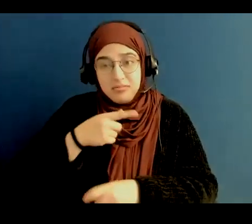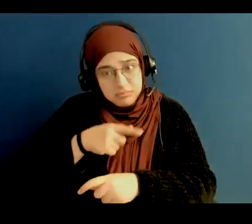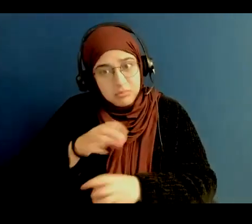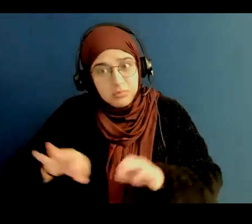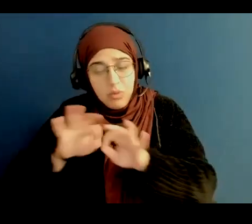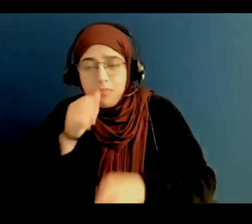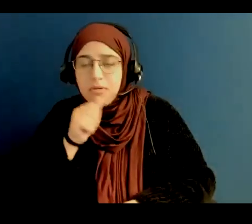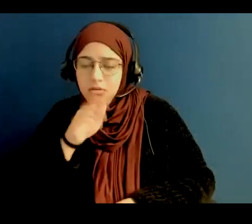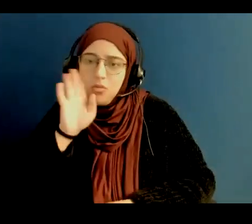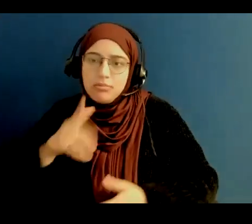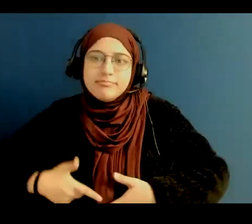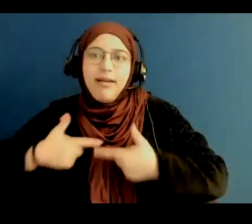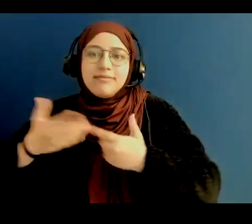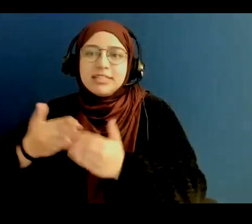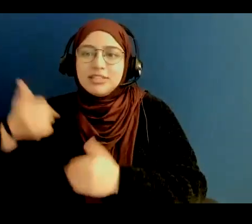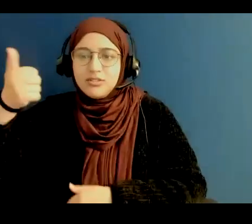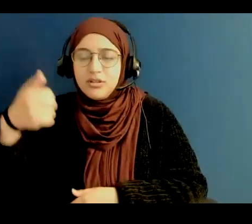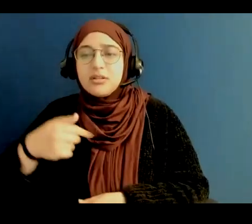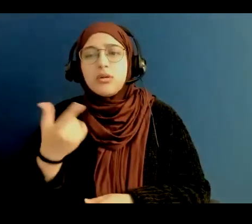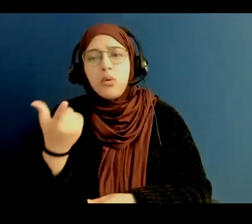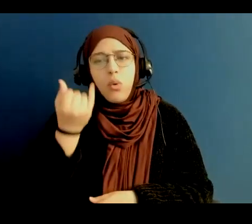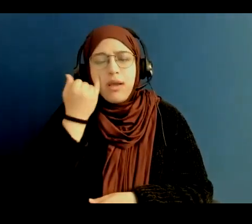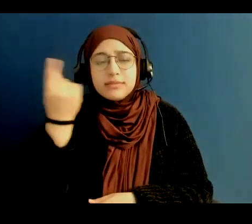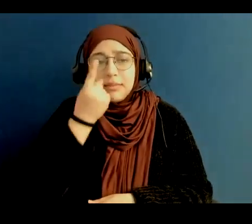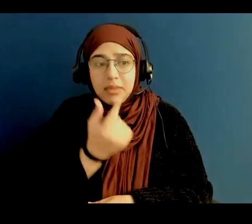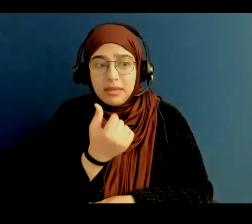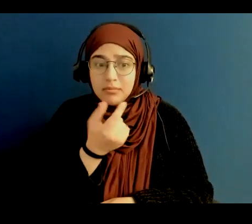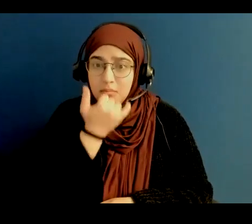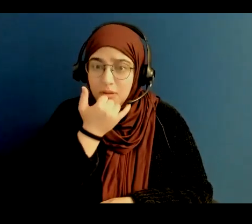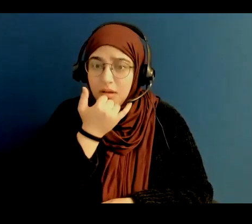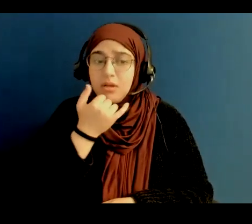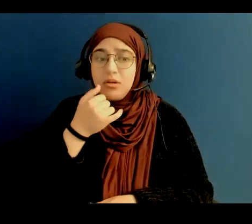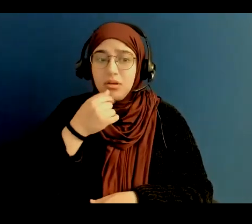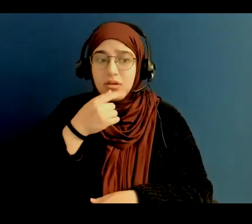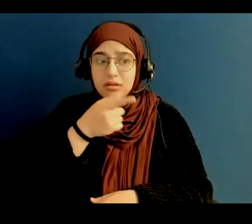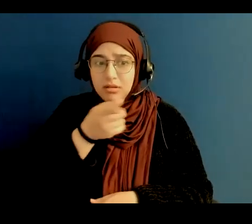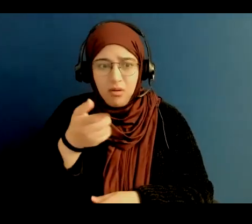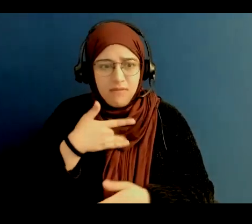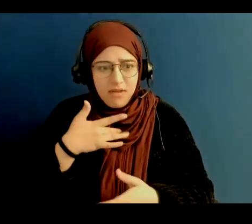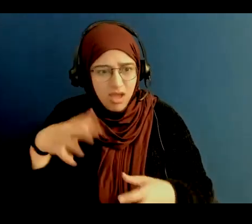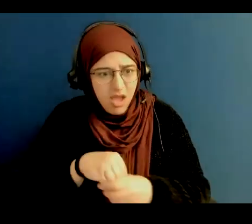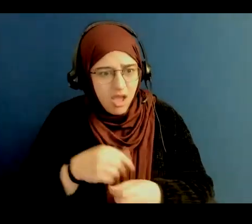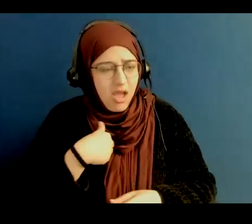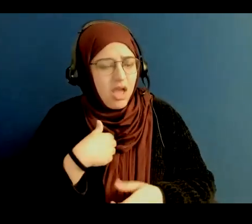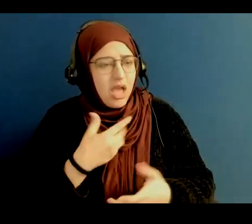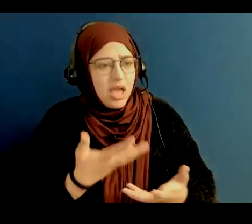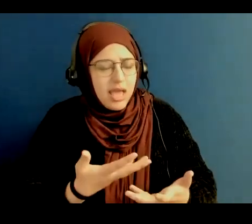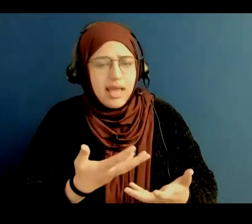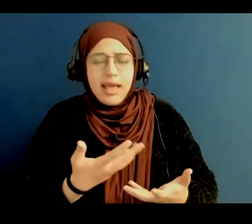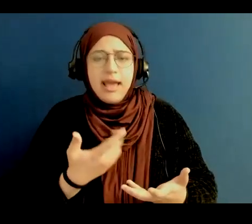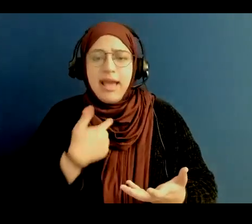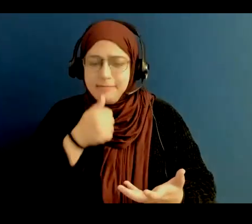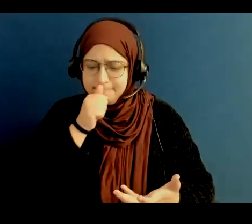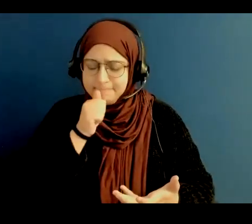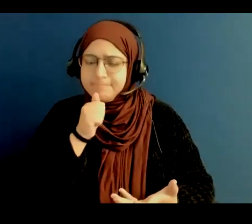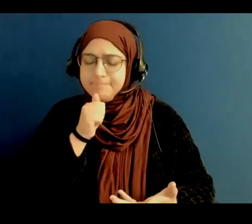something happened and you happen to be involved, then due to your patience you can just get rid of every problem in your life, even when